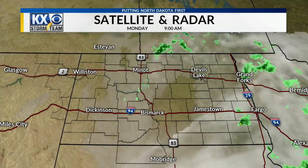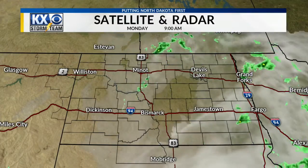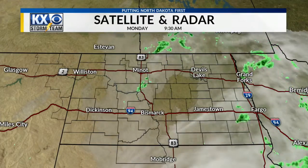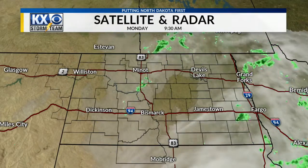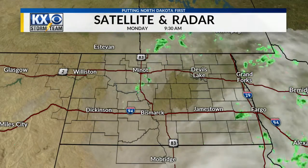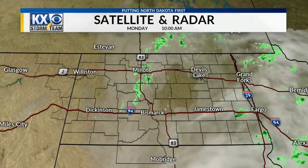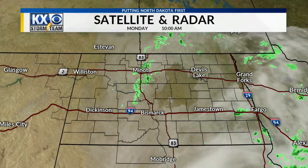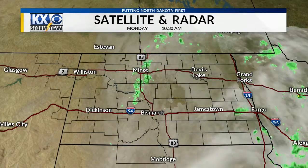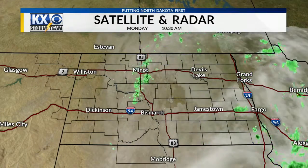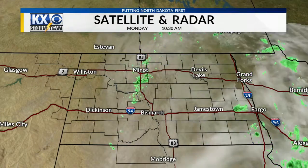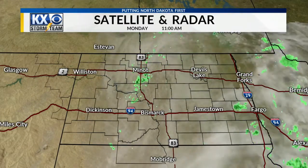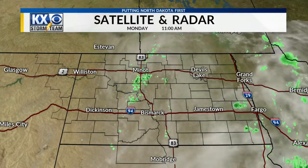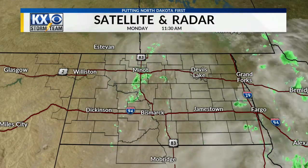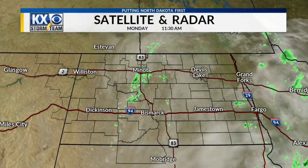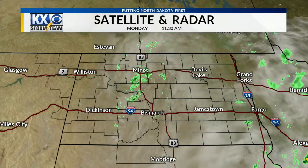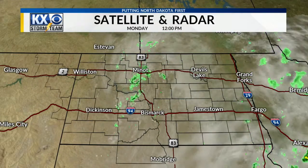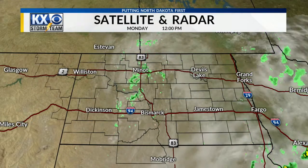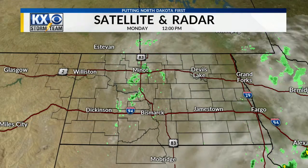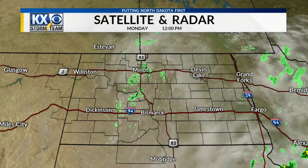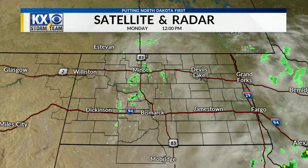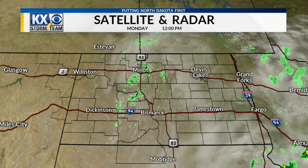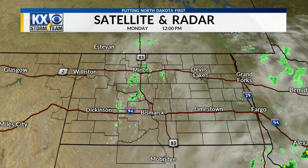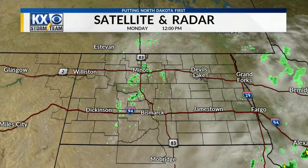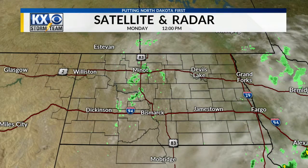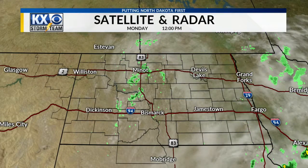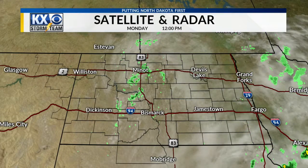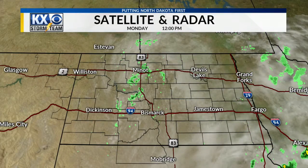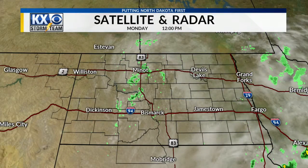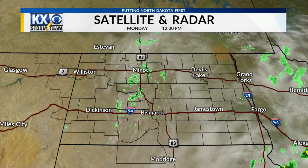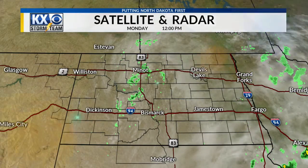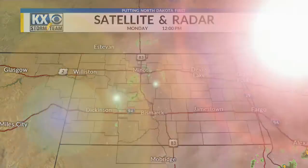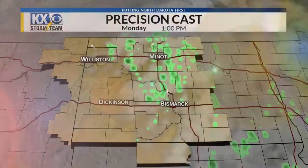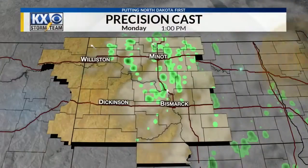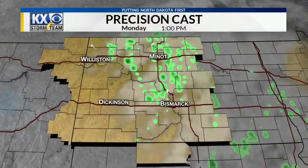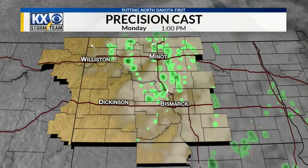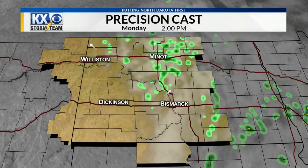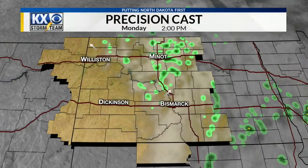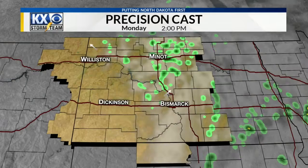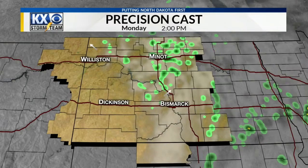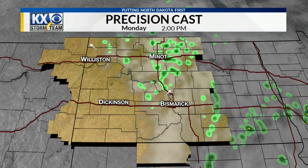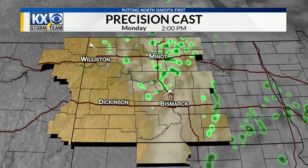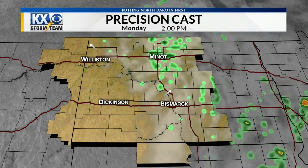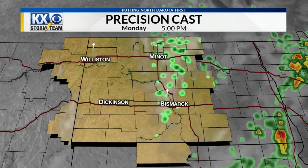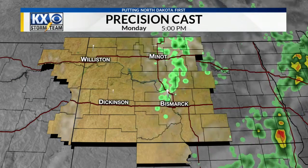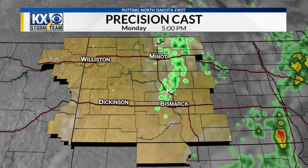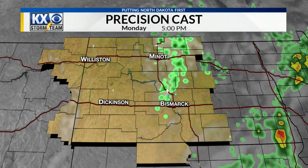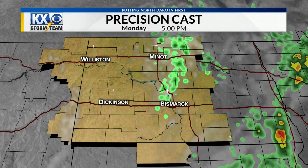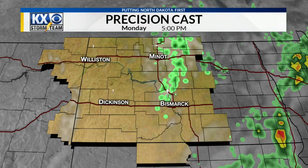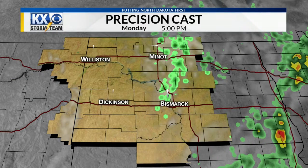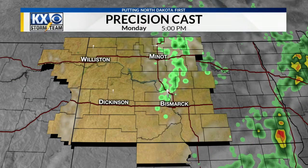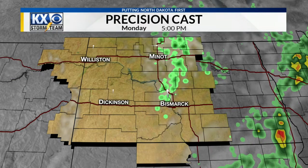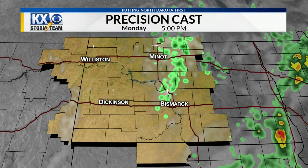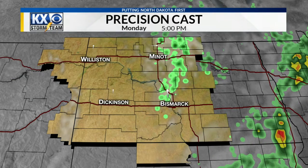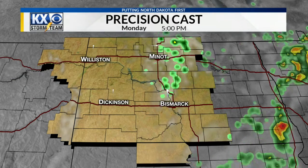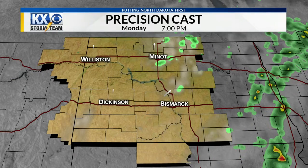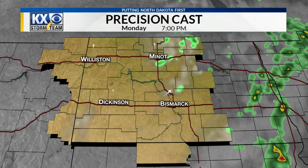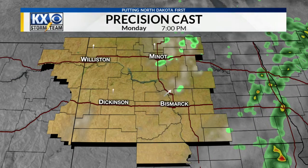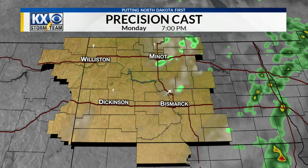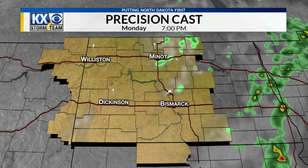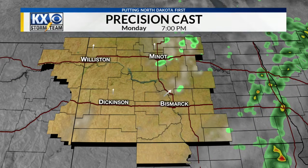there, no storms. I've got the lightning turned on, so just a few sprinkles for many, and those showers are going to push to the east into the afternoon. We'll get some good